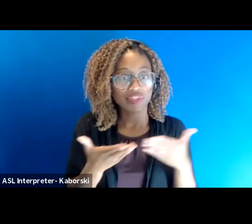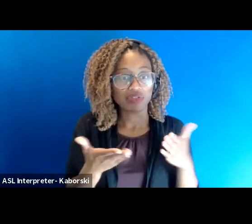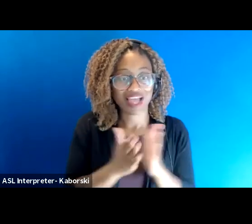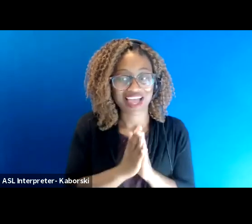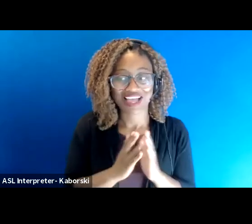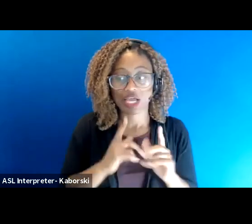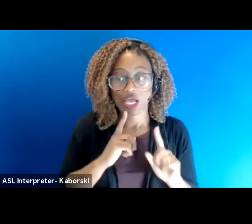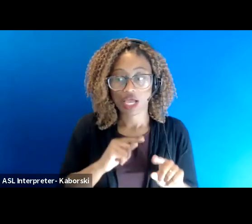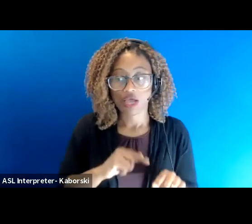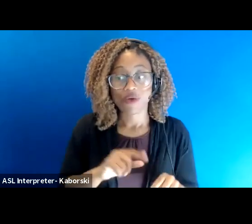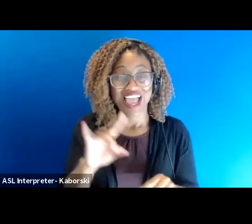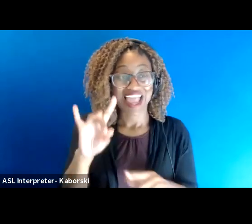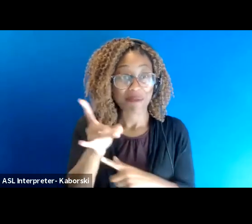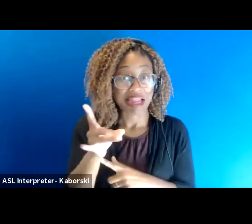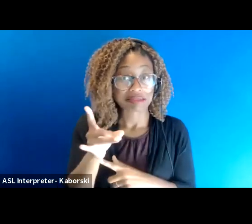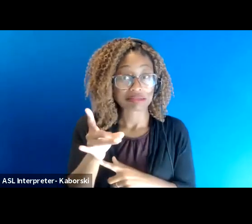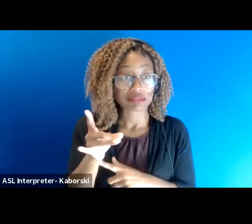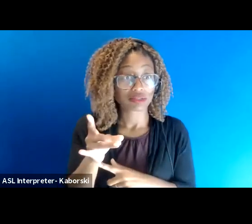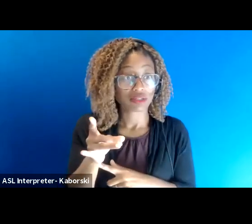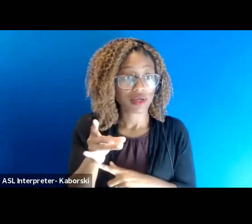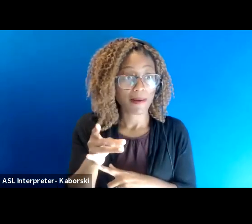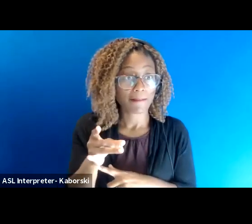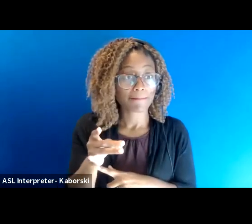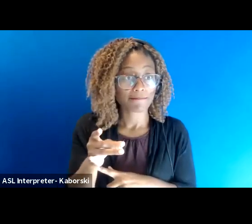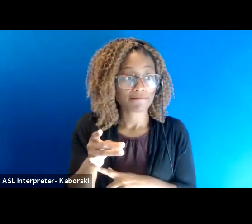got about 8 minutes. So okay.